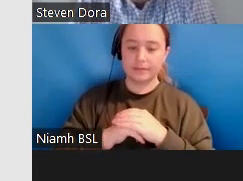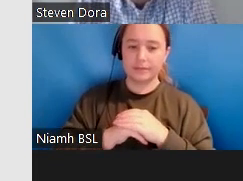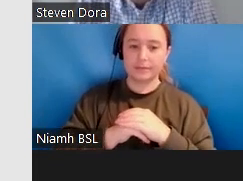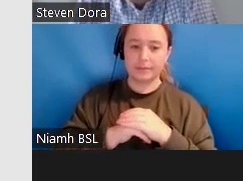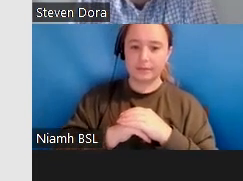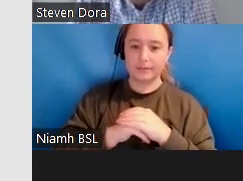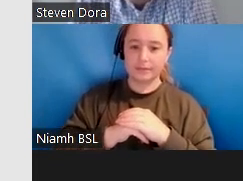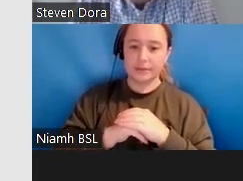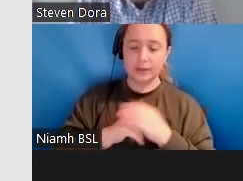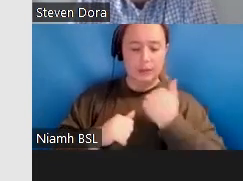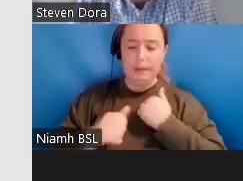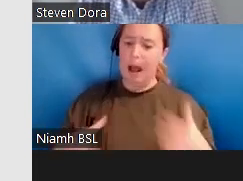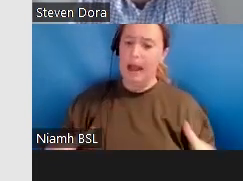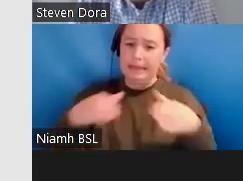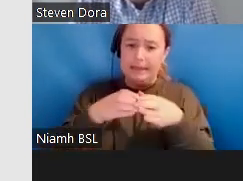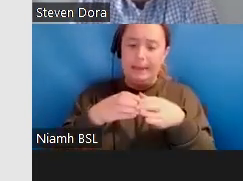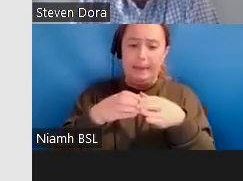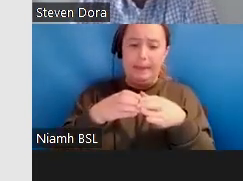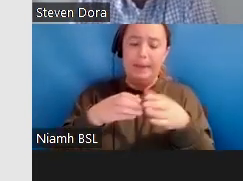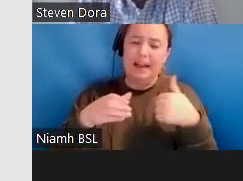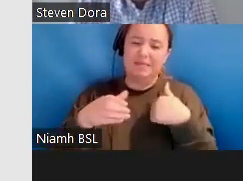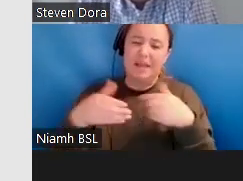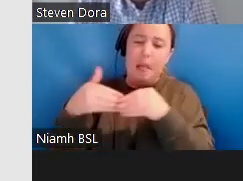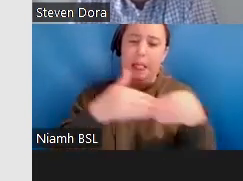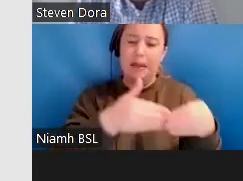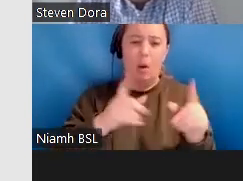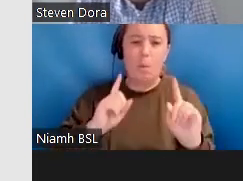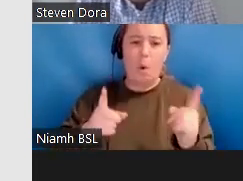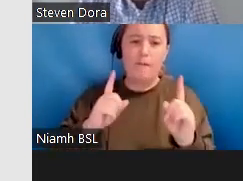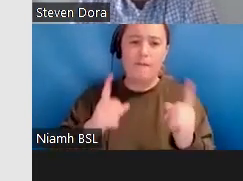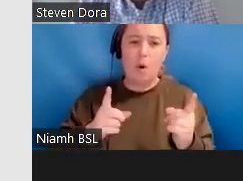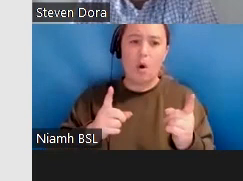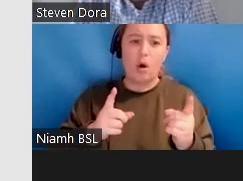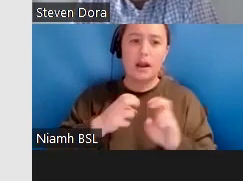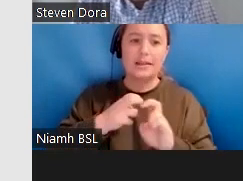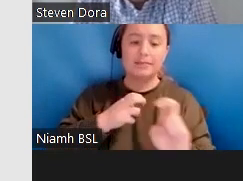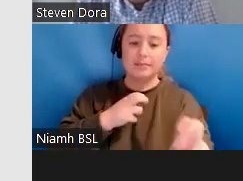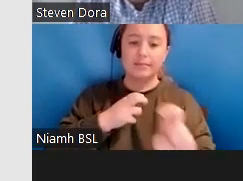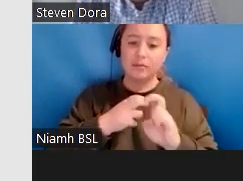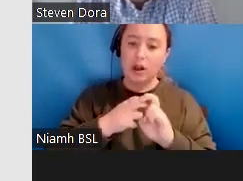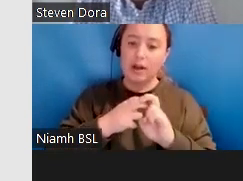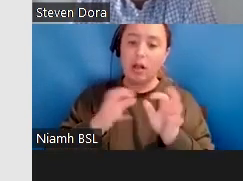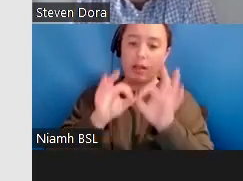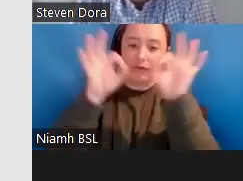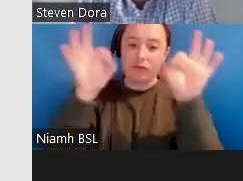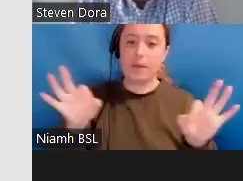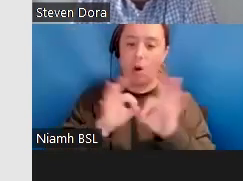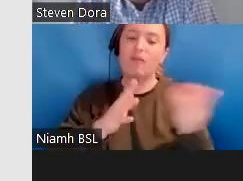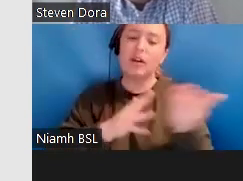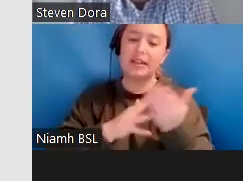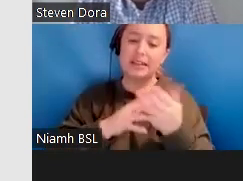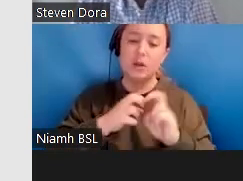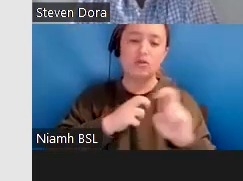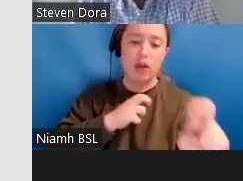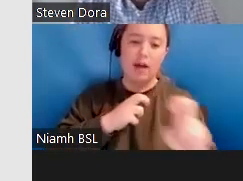So my team has the lead responsibility within Transport Scotland for the Accessible Travel Framework, which was published in 2016, which I'm sure most of you are very